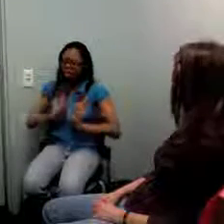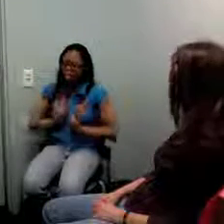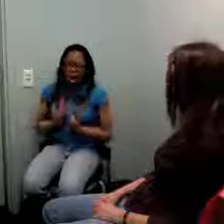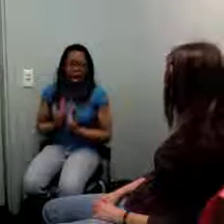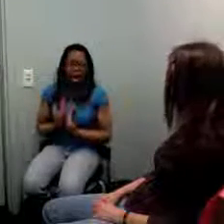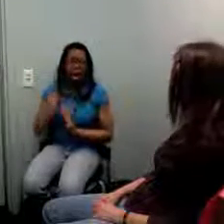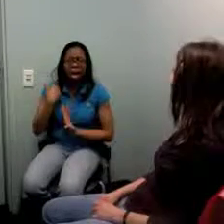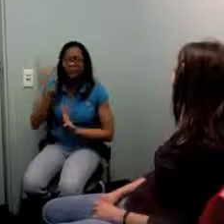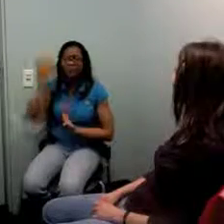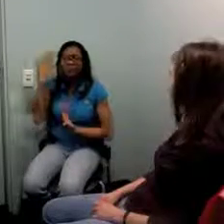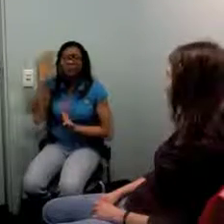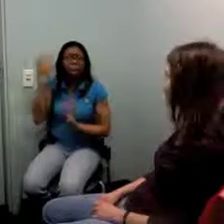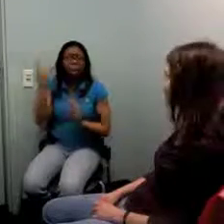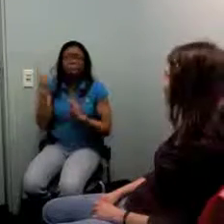going to end up.